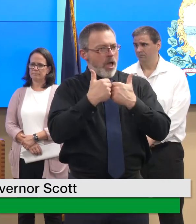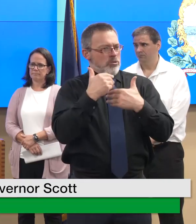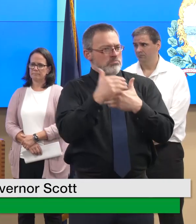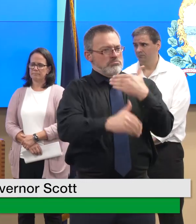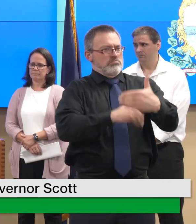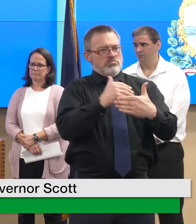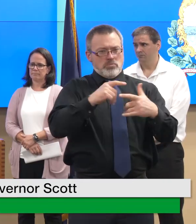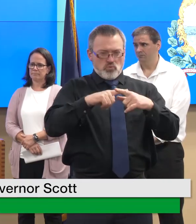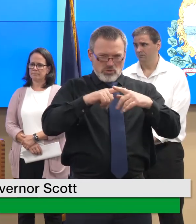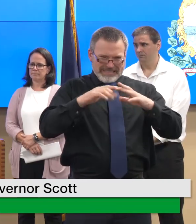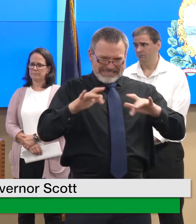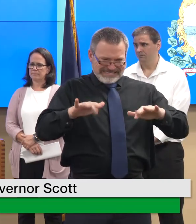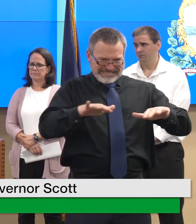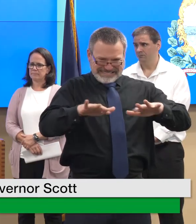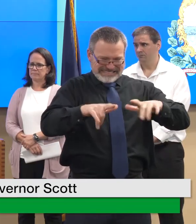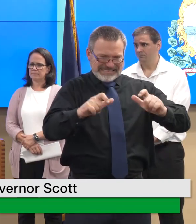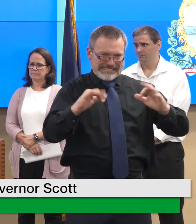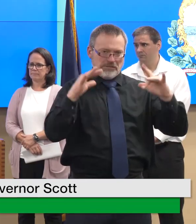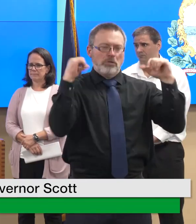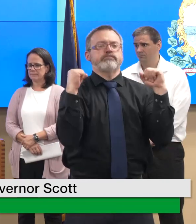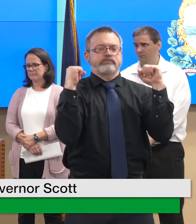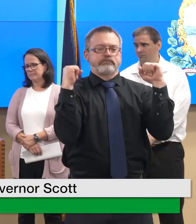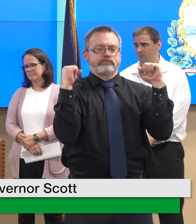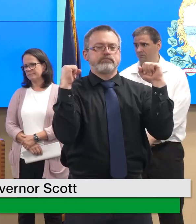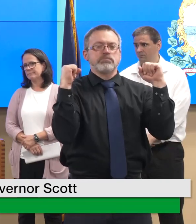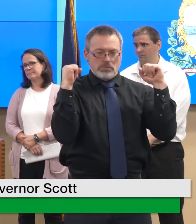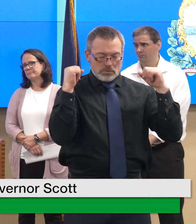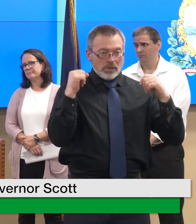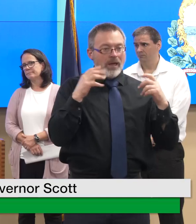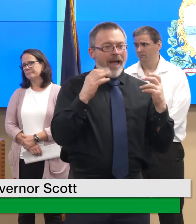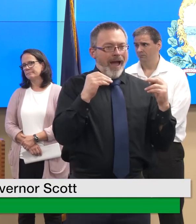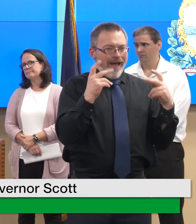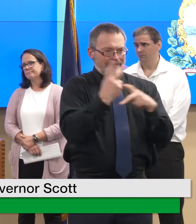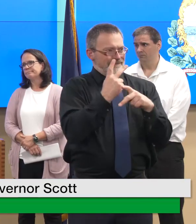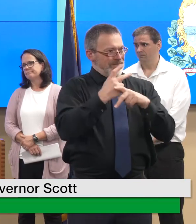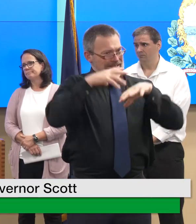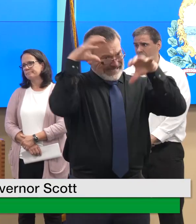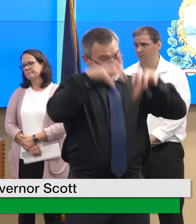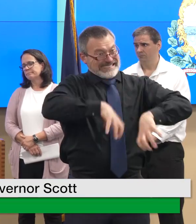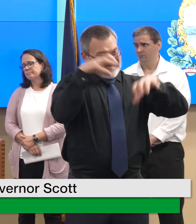harden some of the infrastructure to be sure that we protect people in the future.